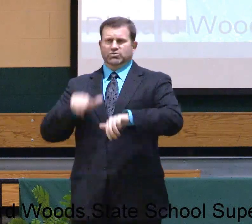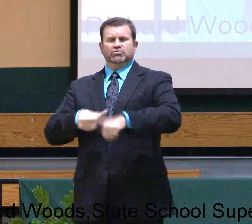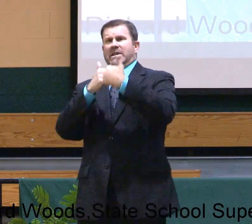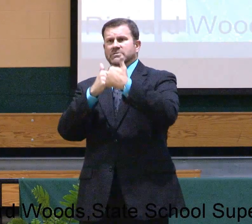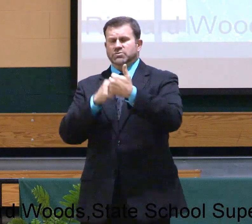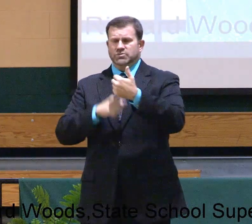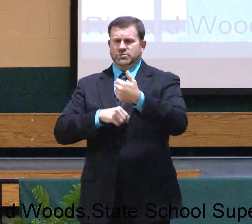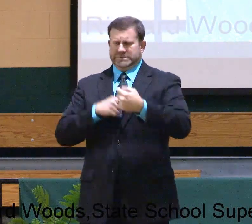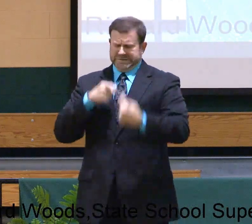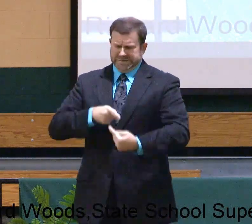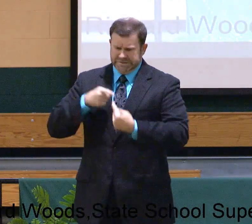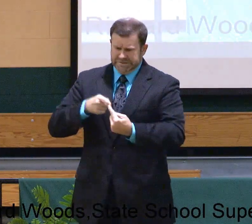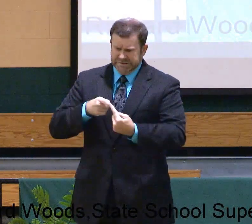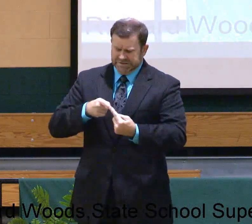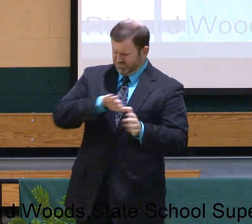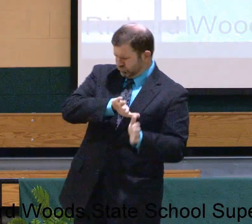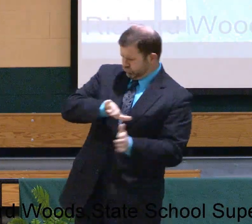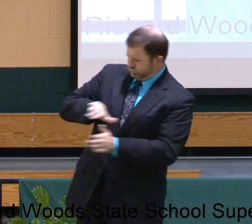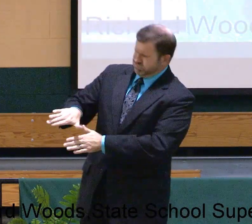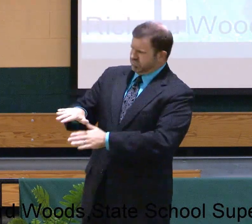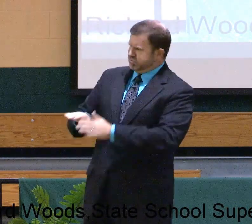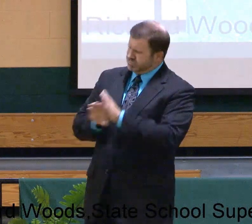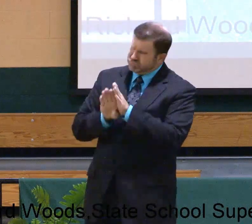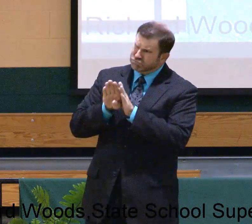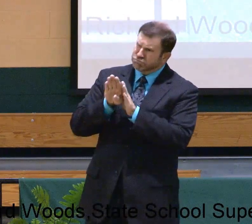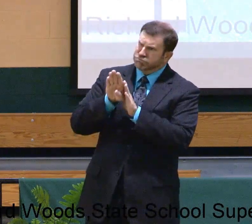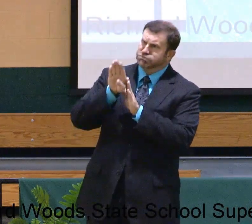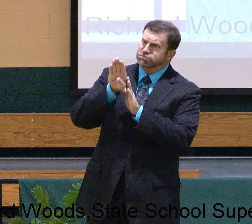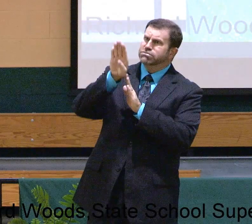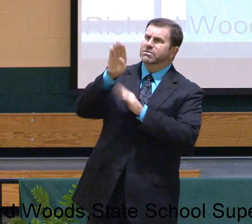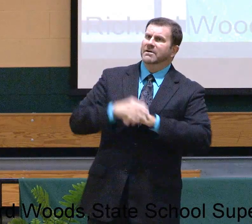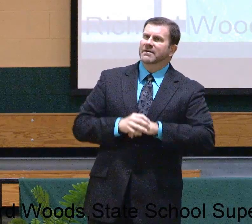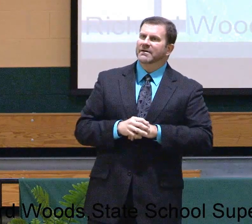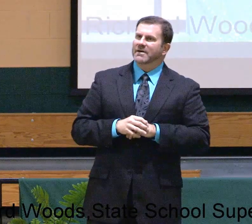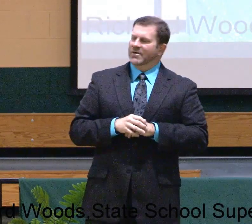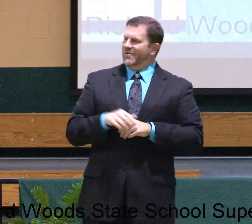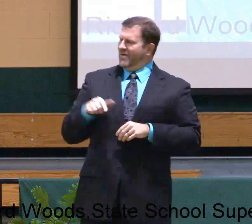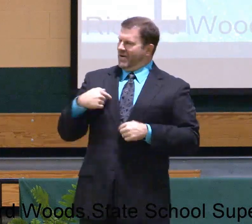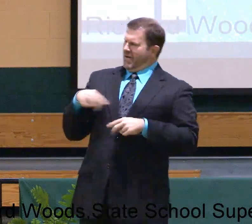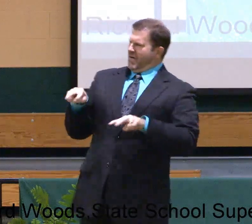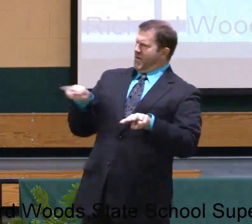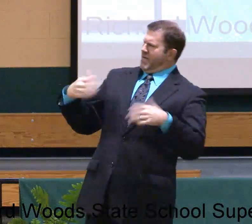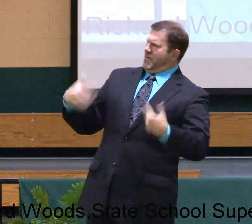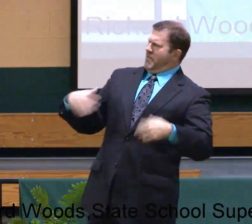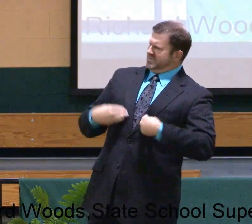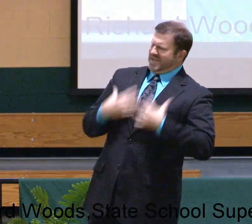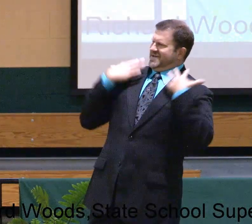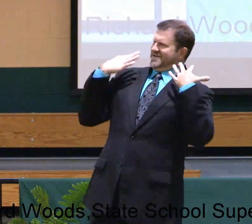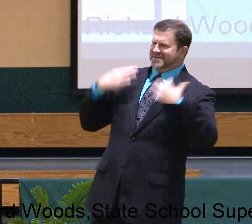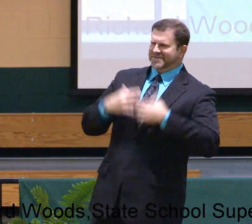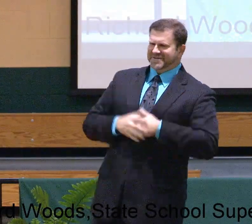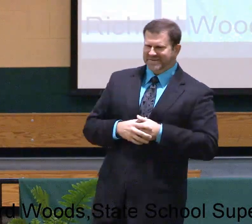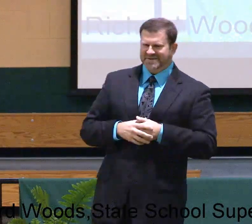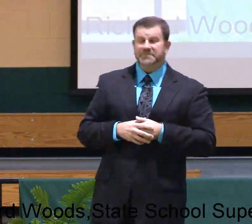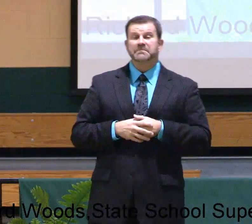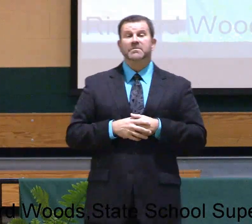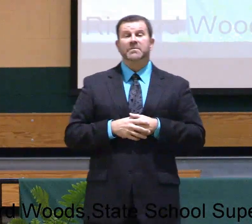overcome can be, I think it's just an inspiration for all. And that's why I think for both our teachers